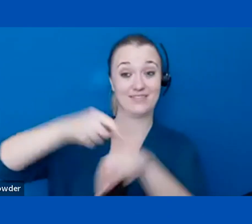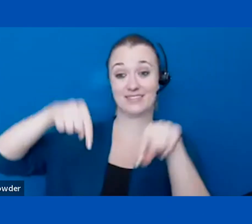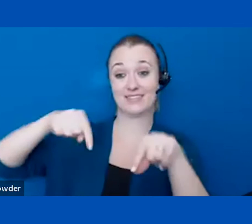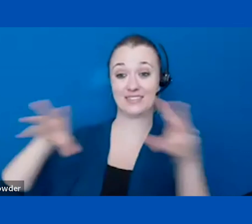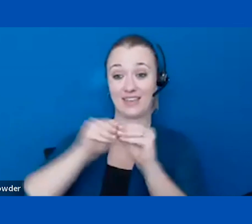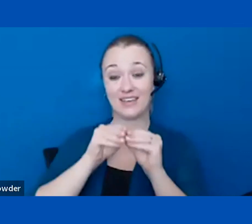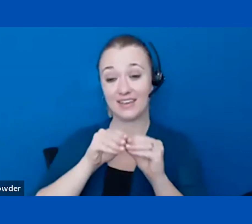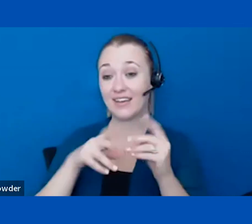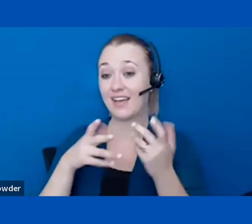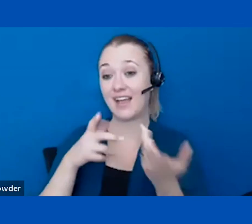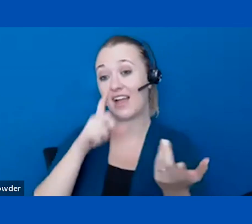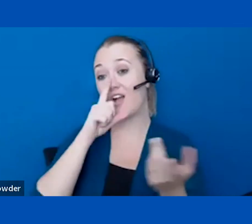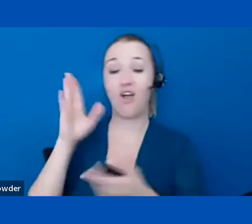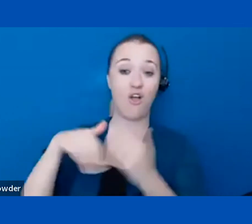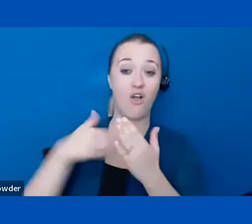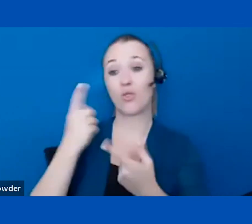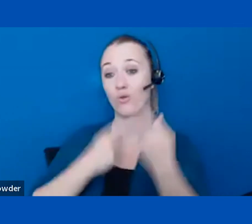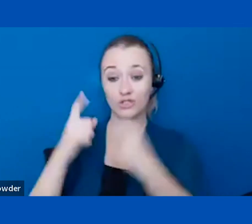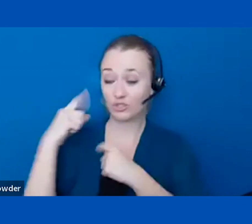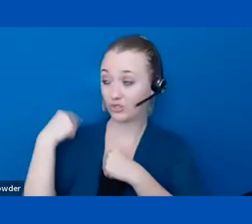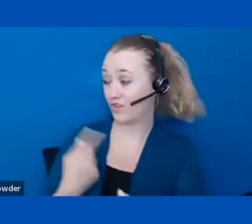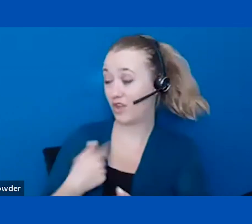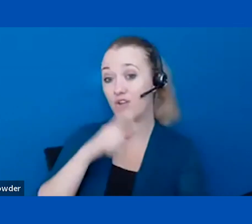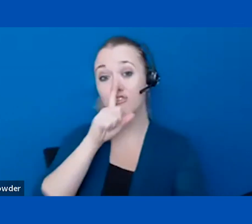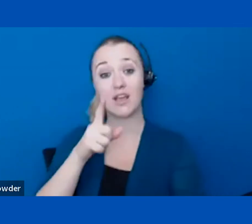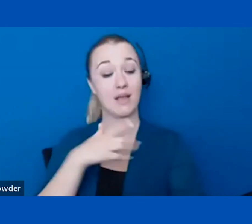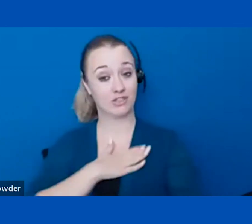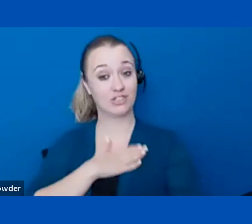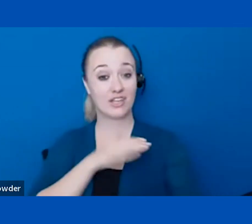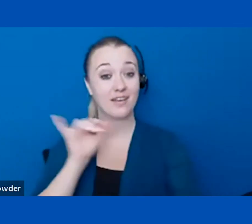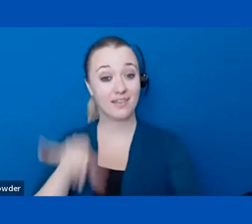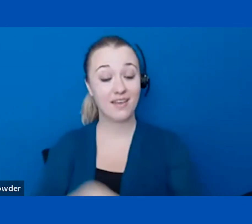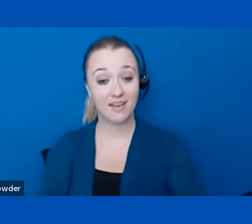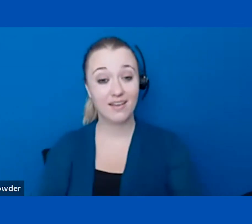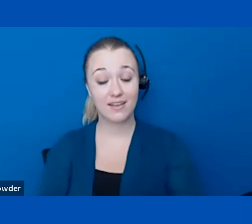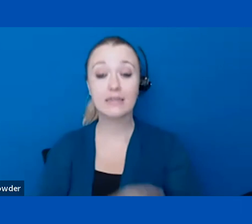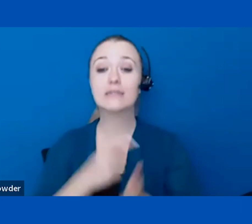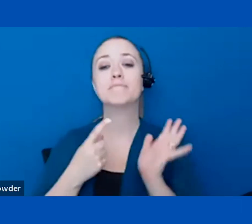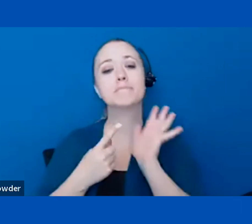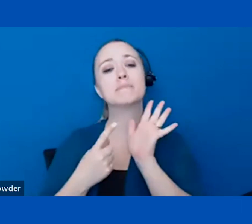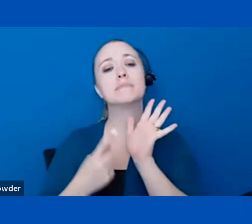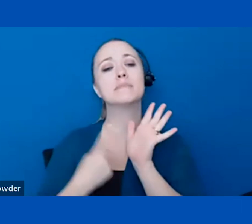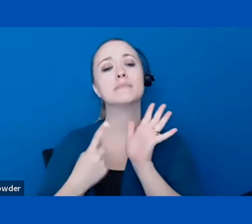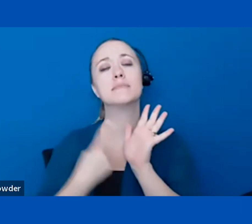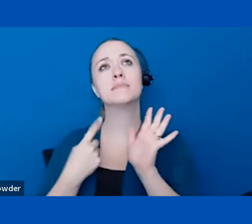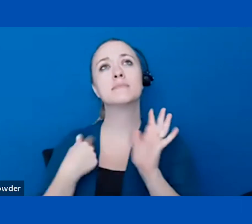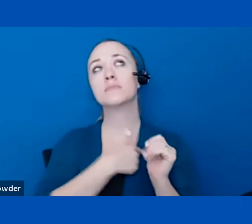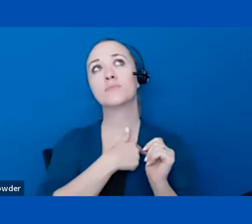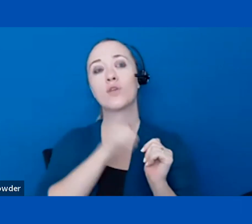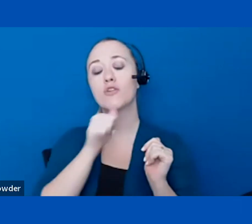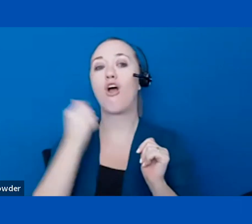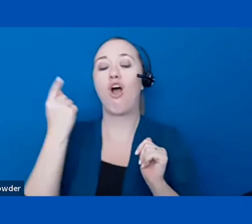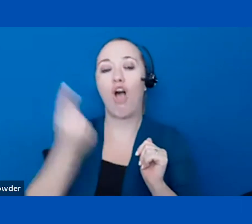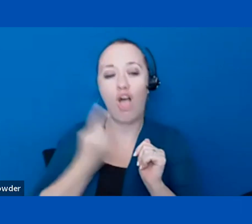so far. We really appreciate this. You know, there's a lot of times that we sometimes aren't always thinking of